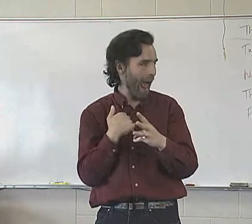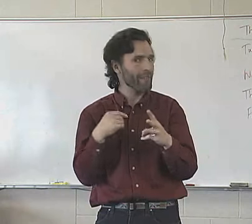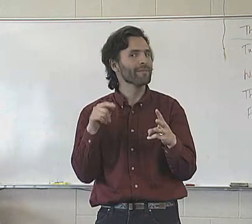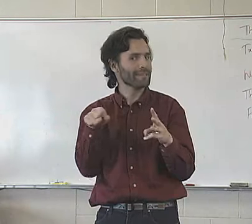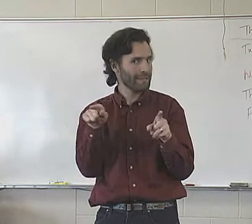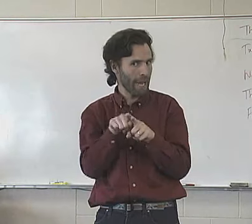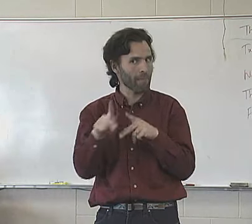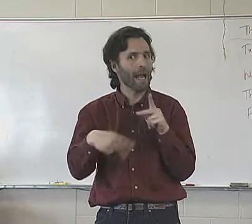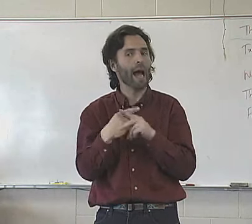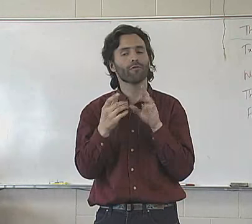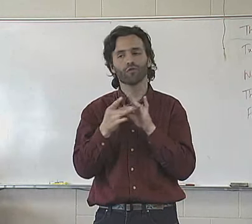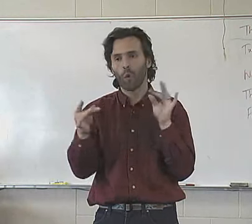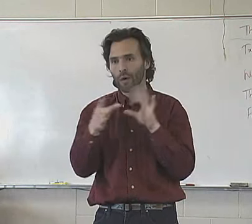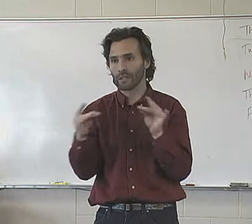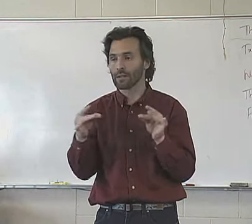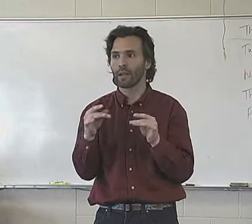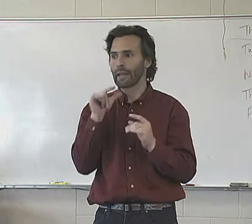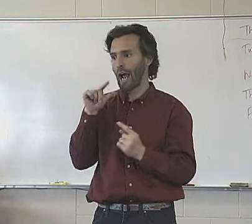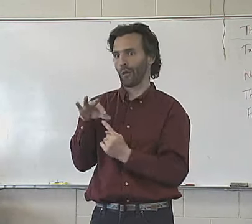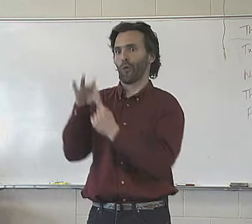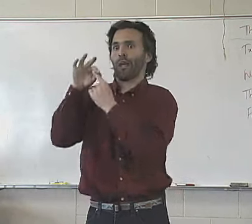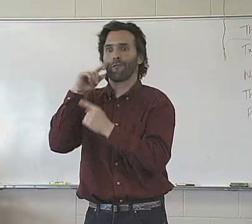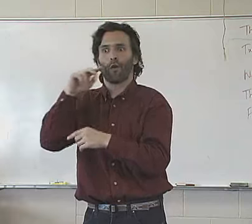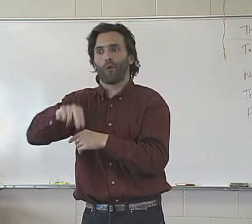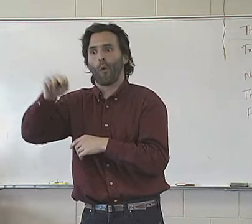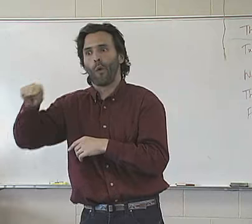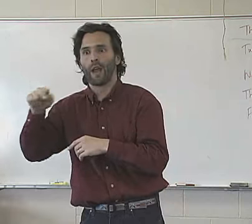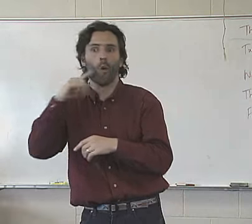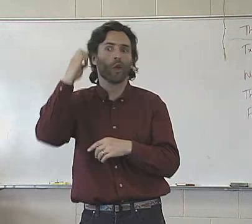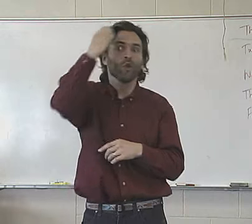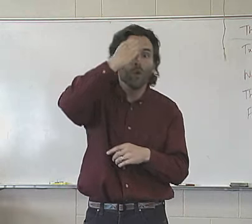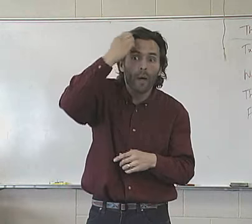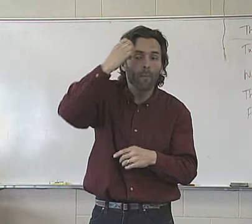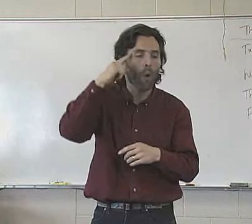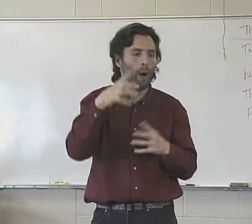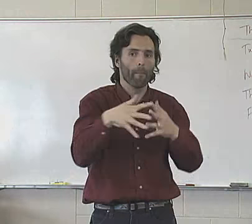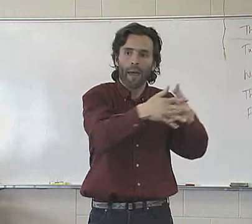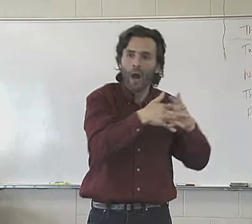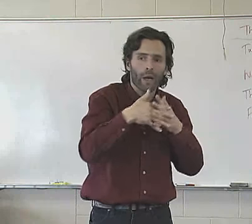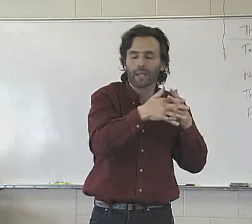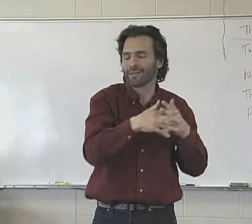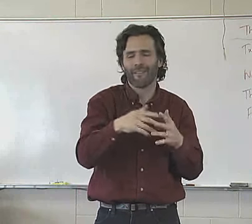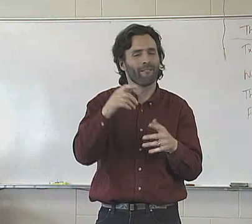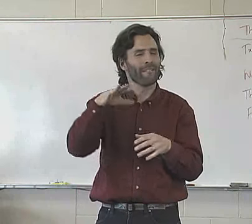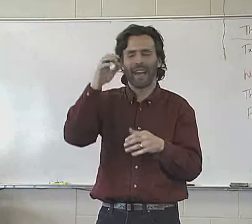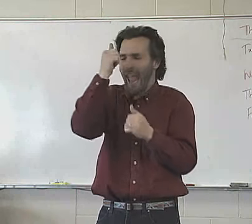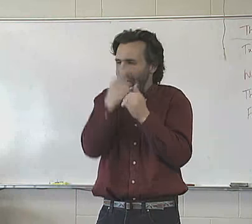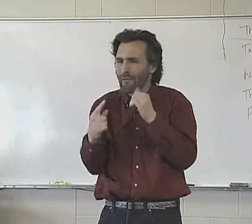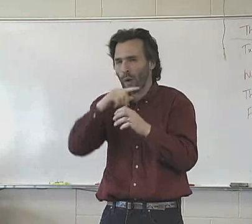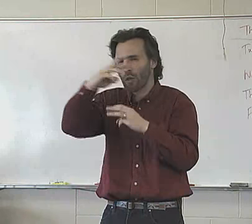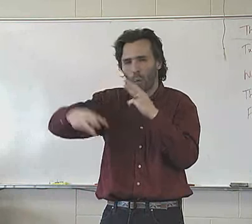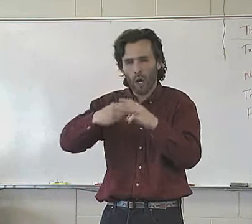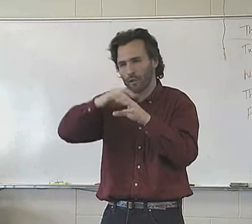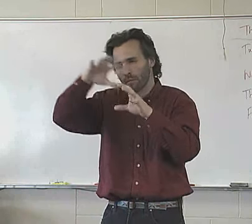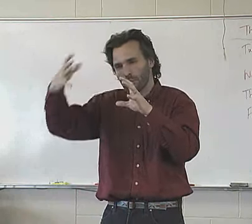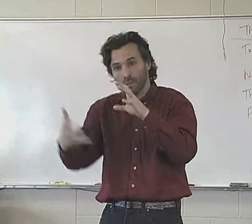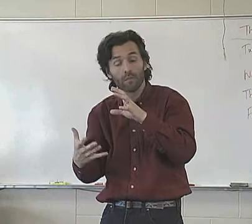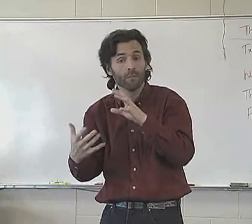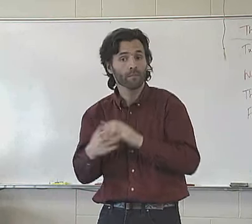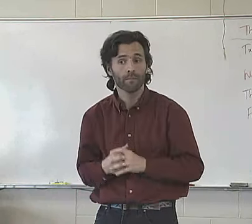okay? This is not unique to Norway or Europe or the Americas. You find them everywhere in the world. And the other thing you find that's very